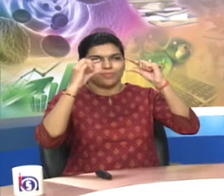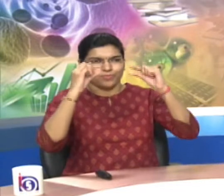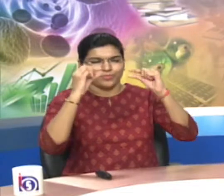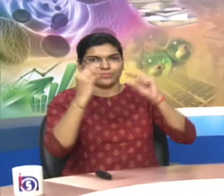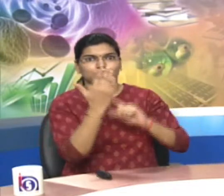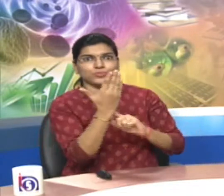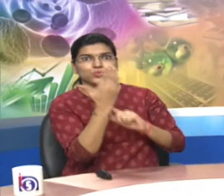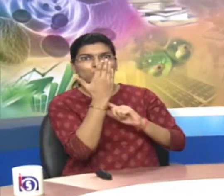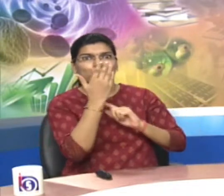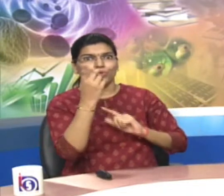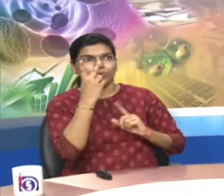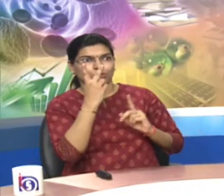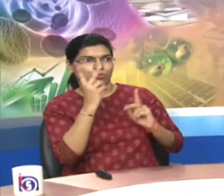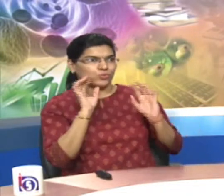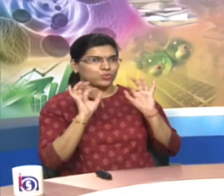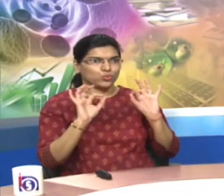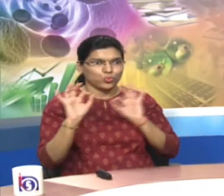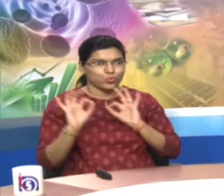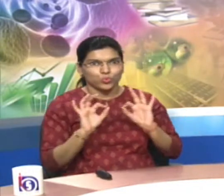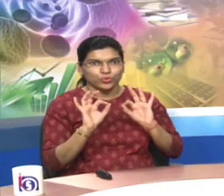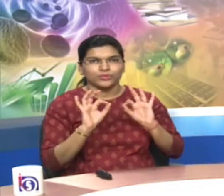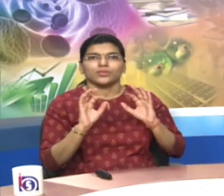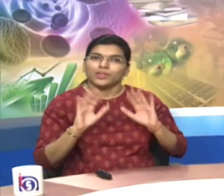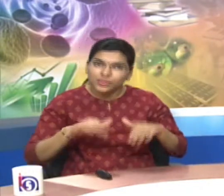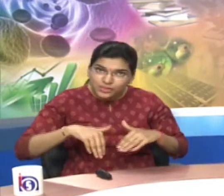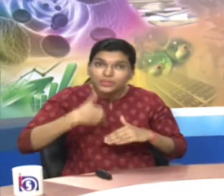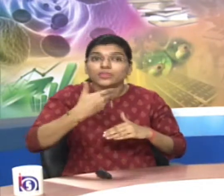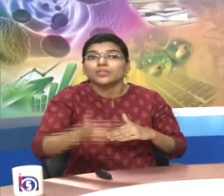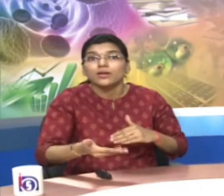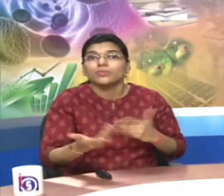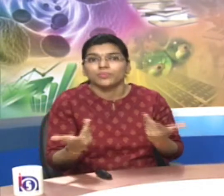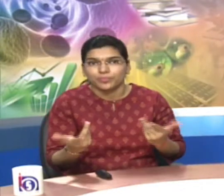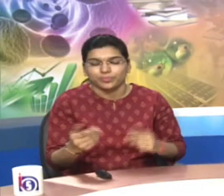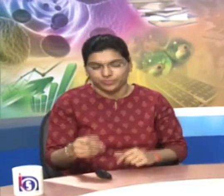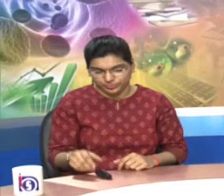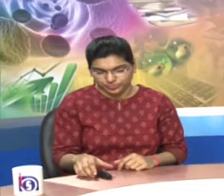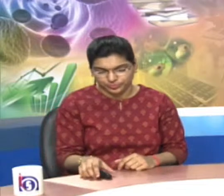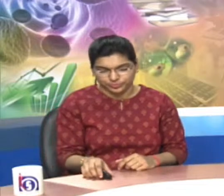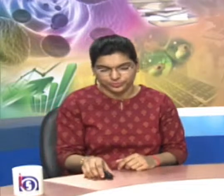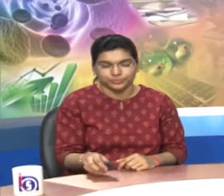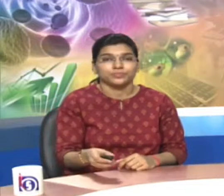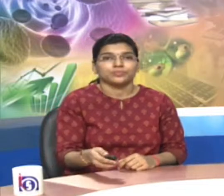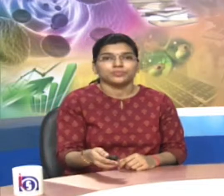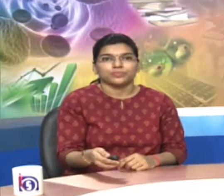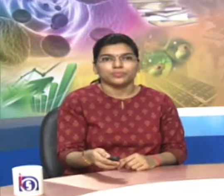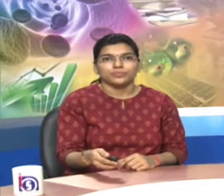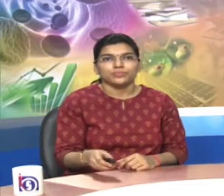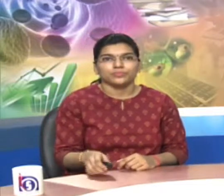to make it in the bold and stylish, and after that